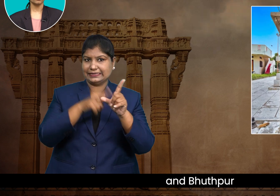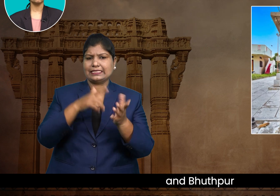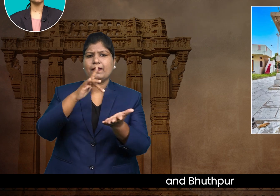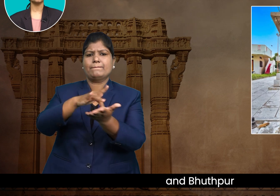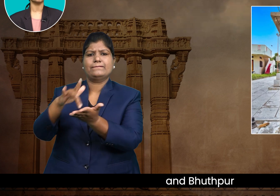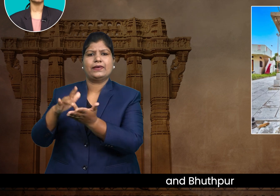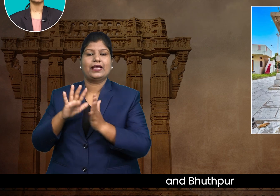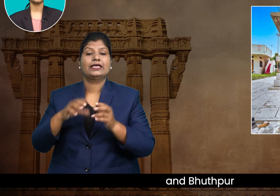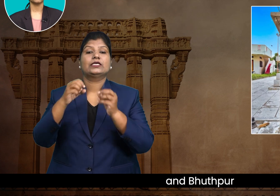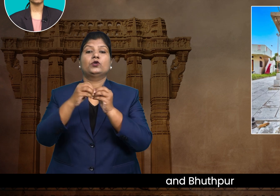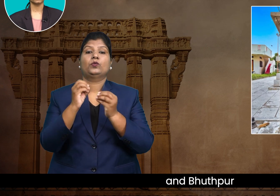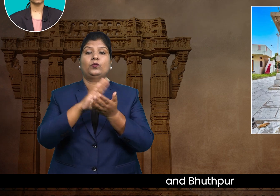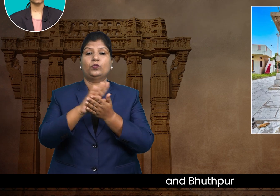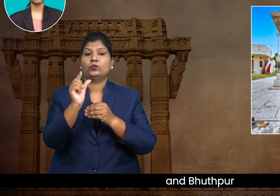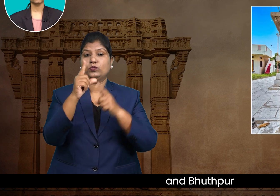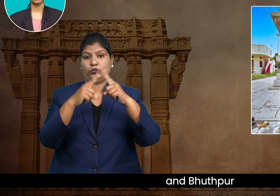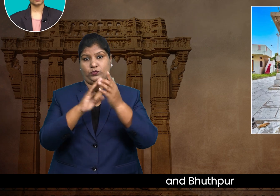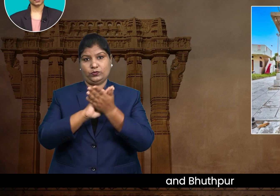and Budhpur